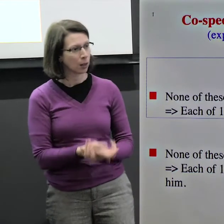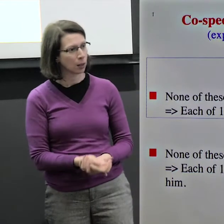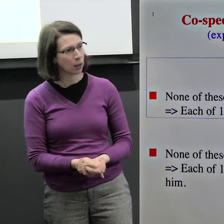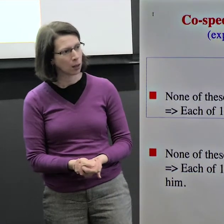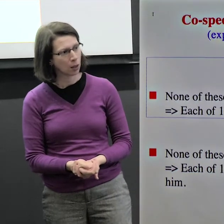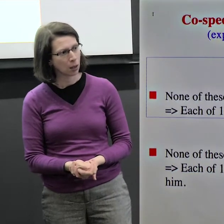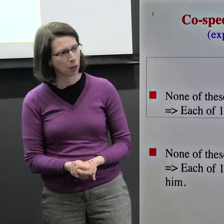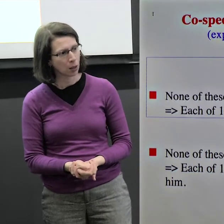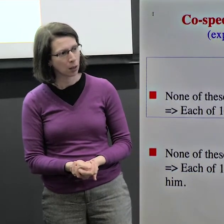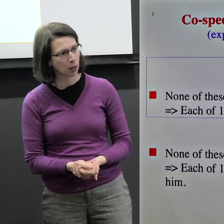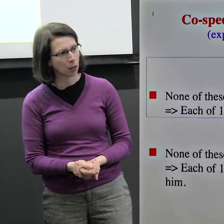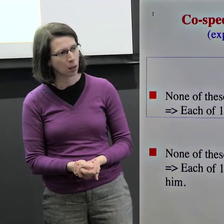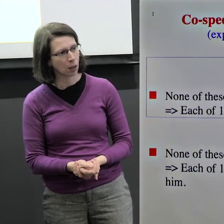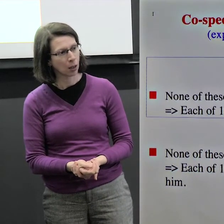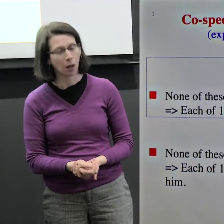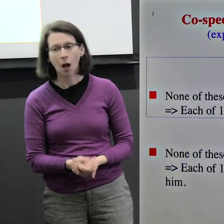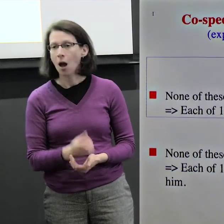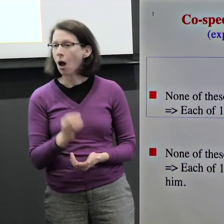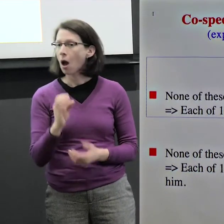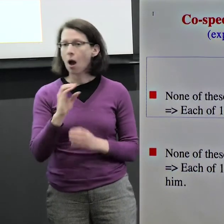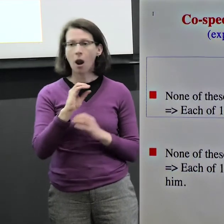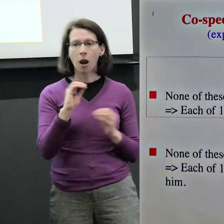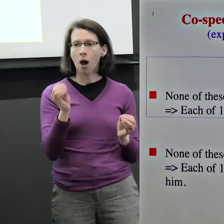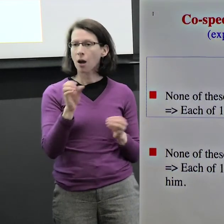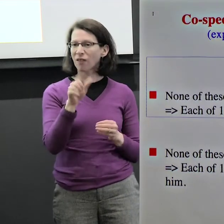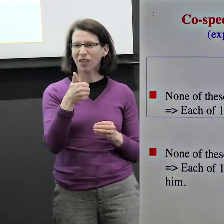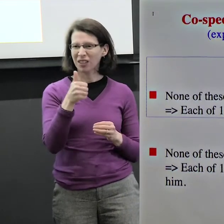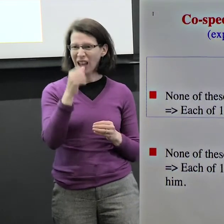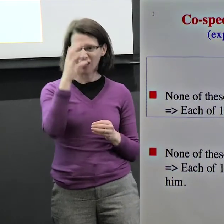none of these 10 guys will help his daughter.